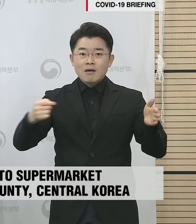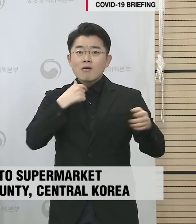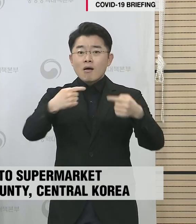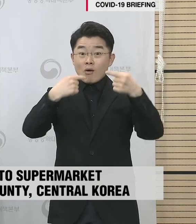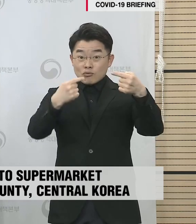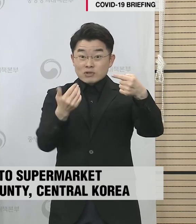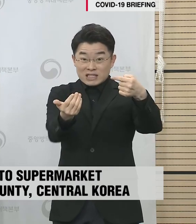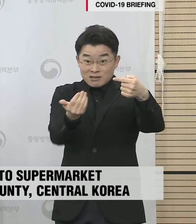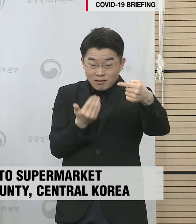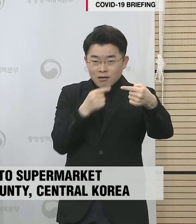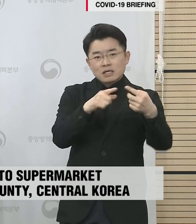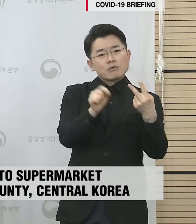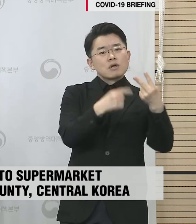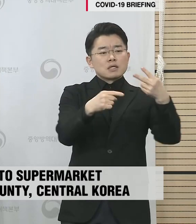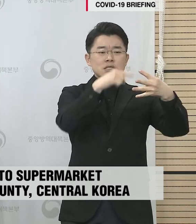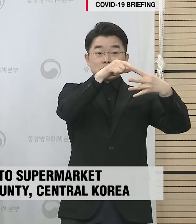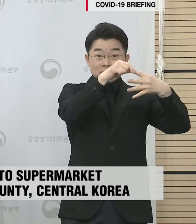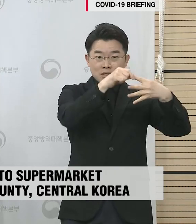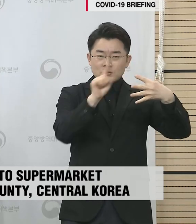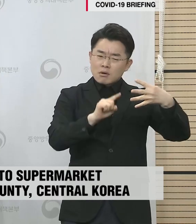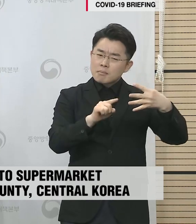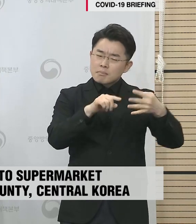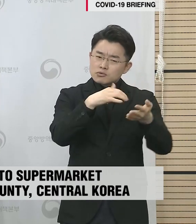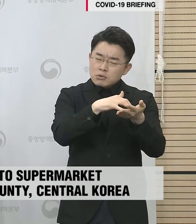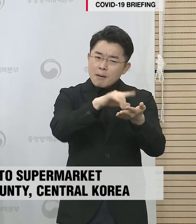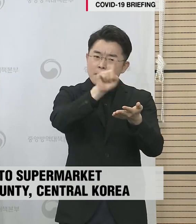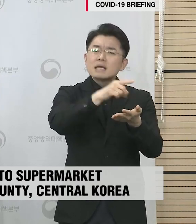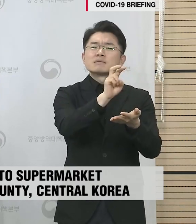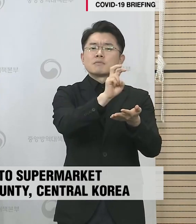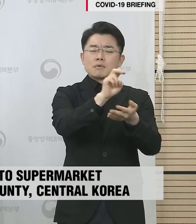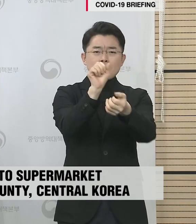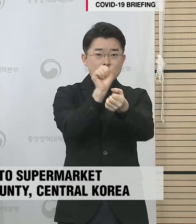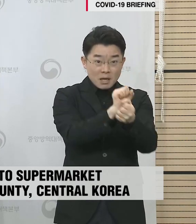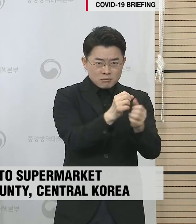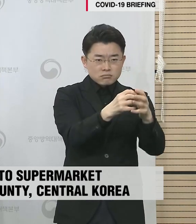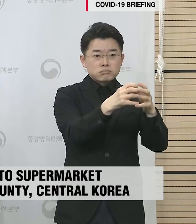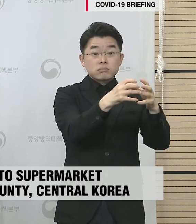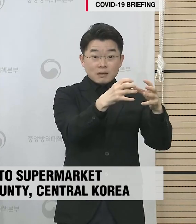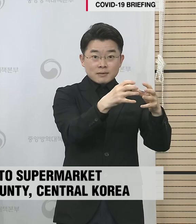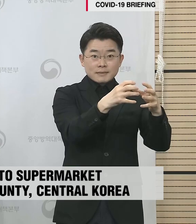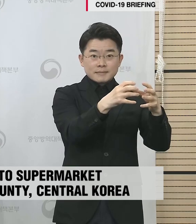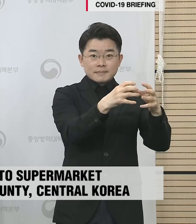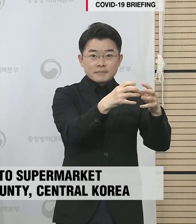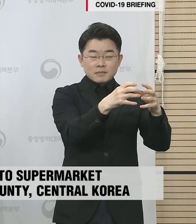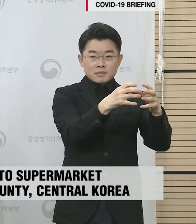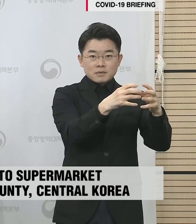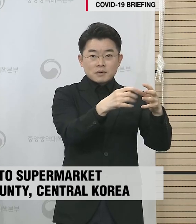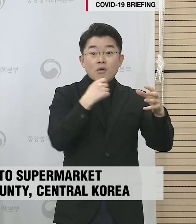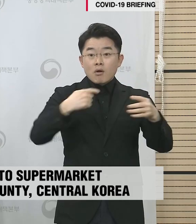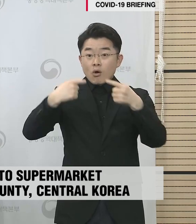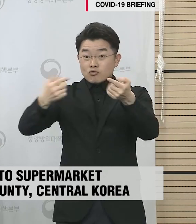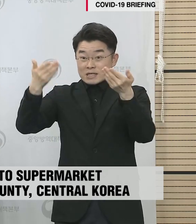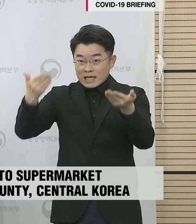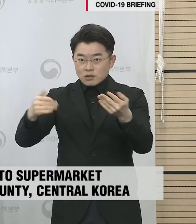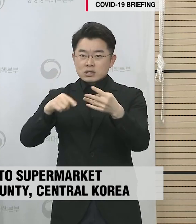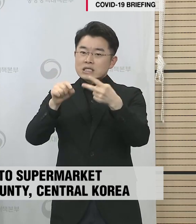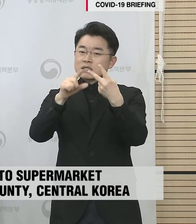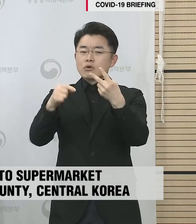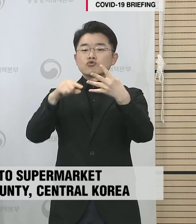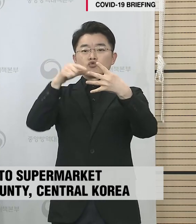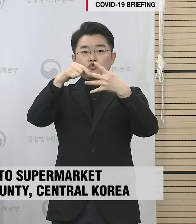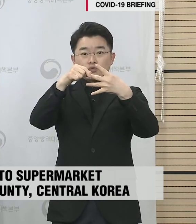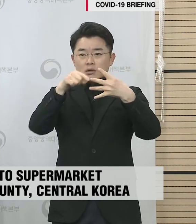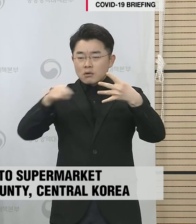analyses. And we see that during the first week of February, we had about 120 cases stemming from family-related